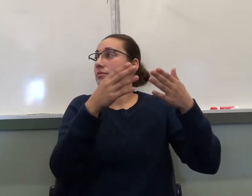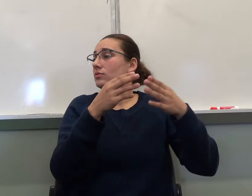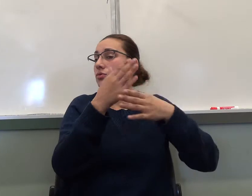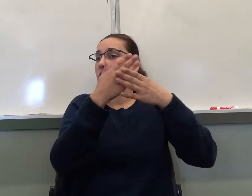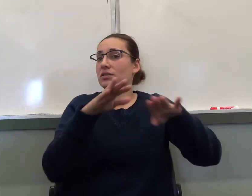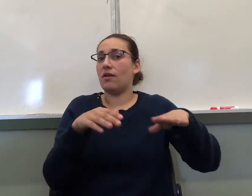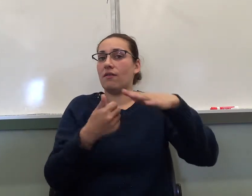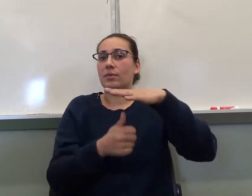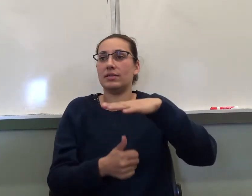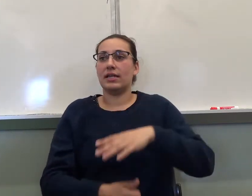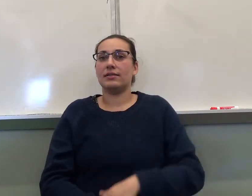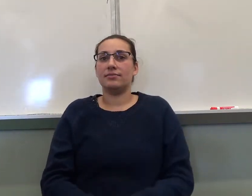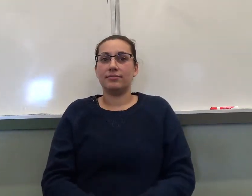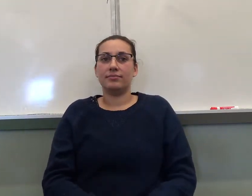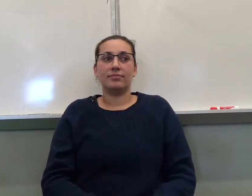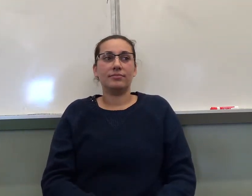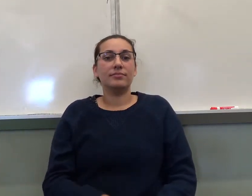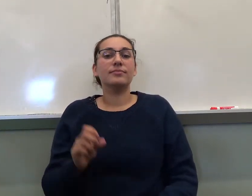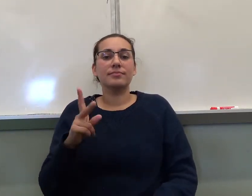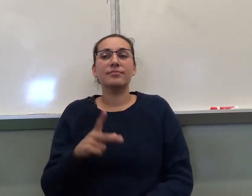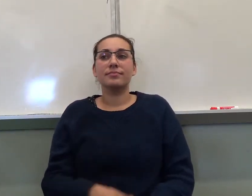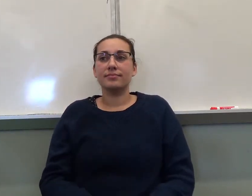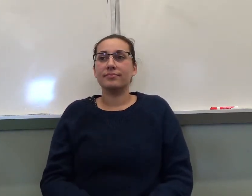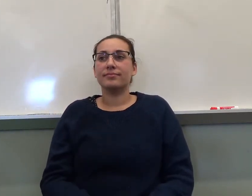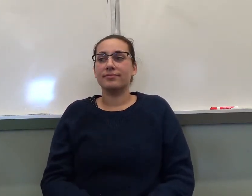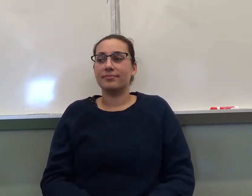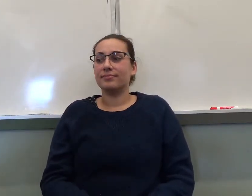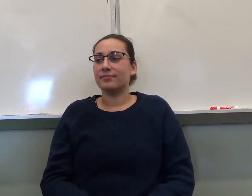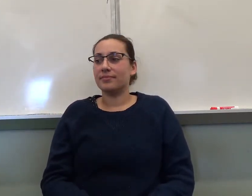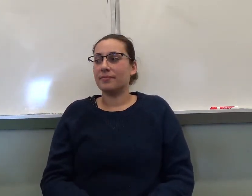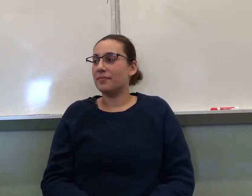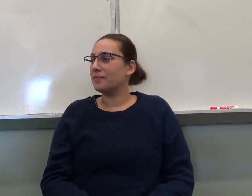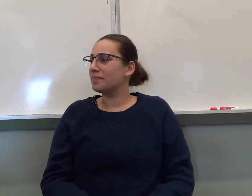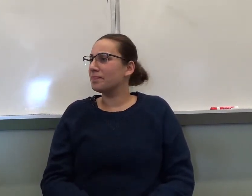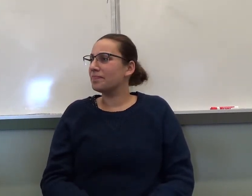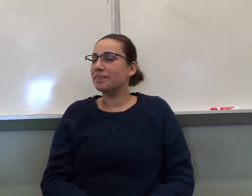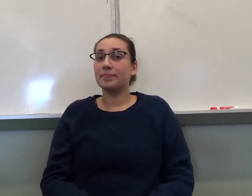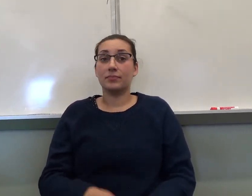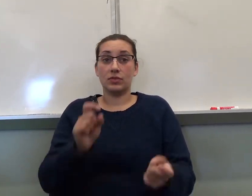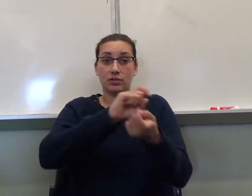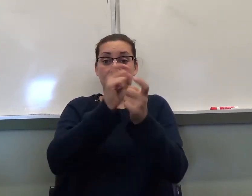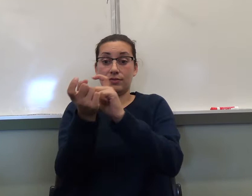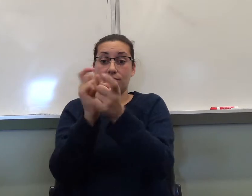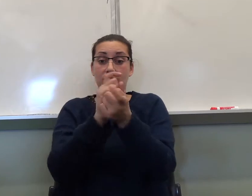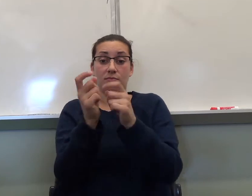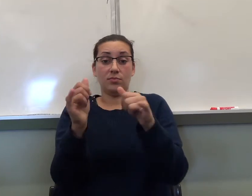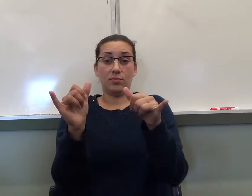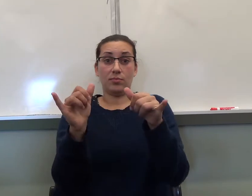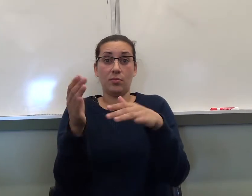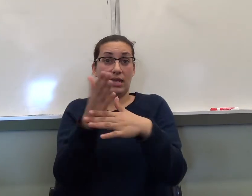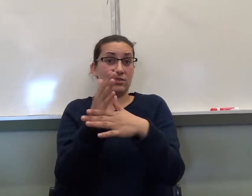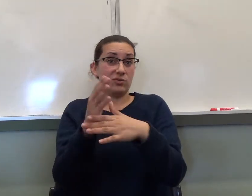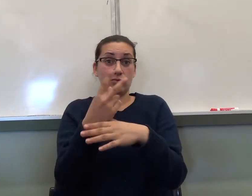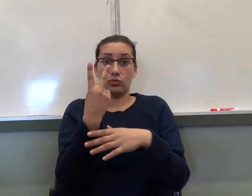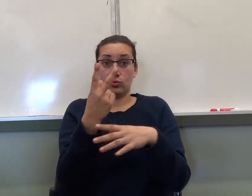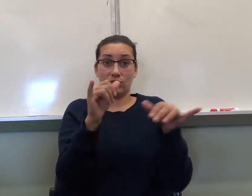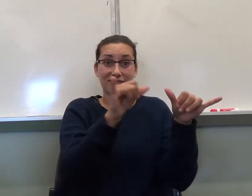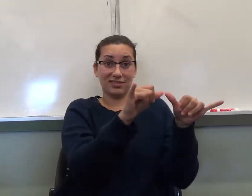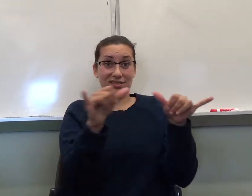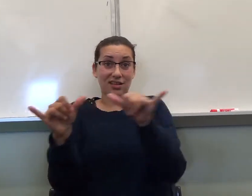10 every single step of the way, all the way down. So to convert between any two sizes of measurement, between a millimeter